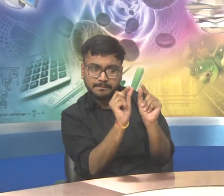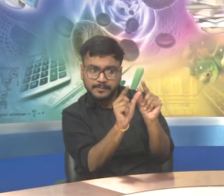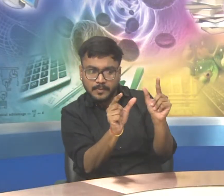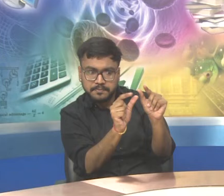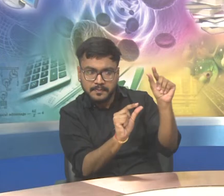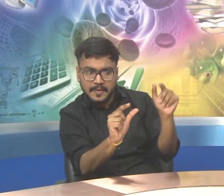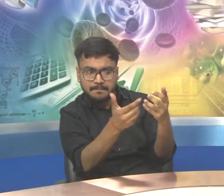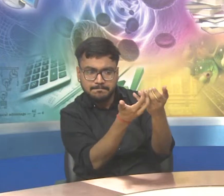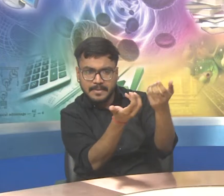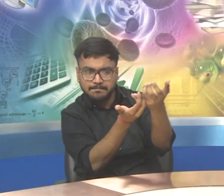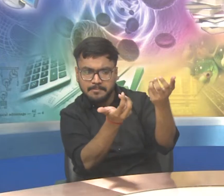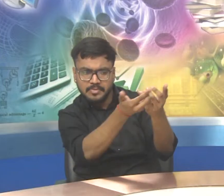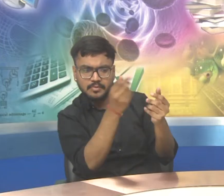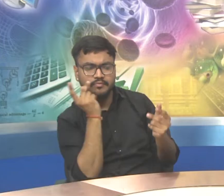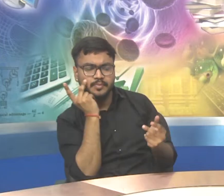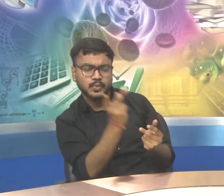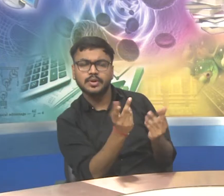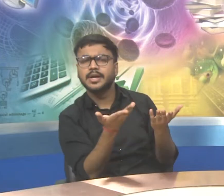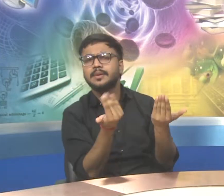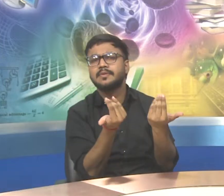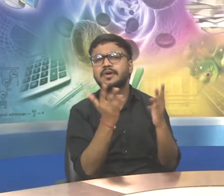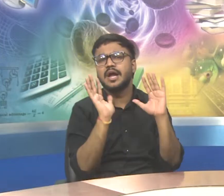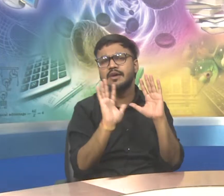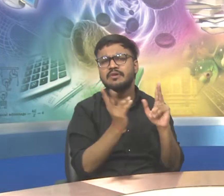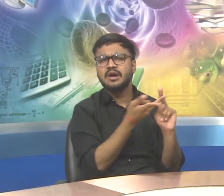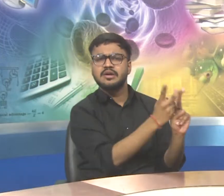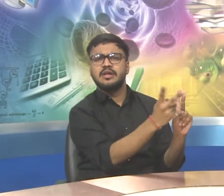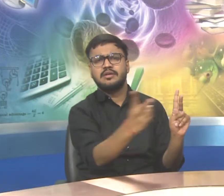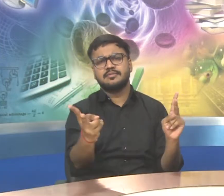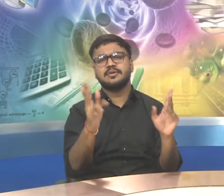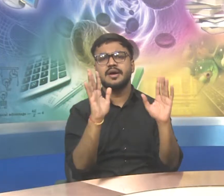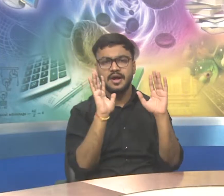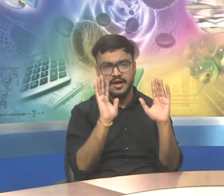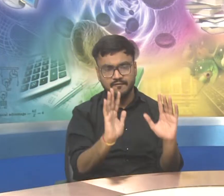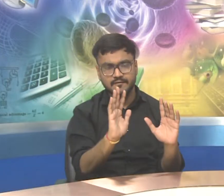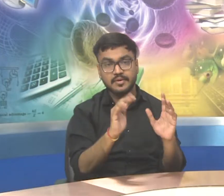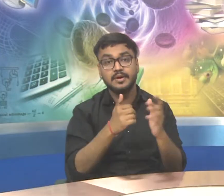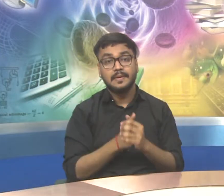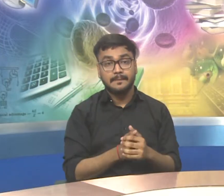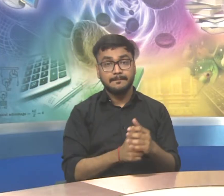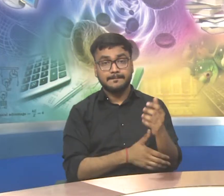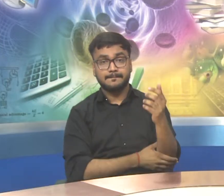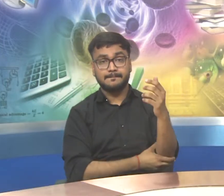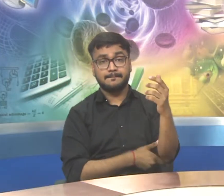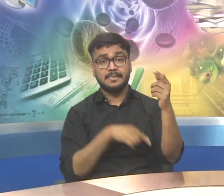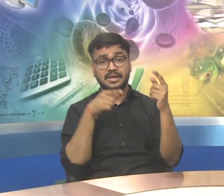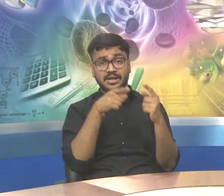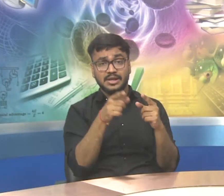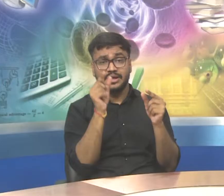In suspensions, there is a big particles can visible to eyes.